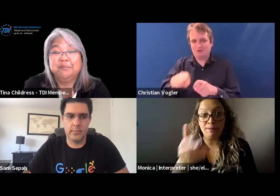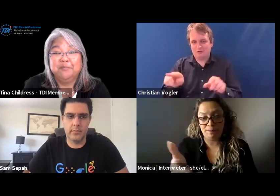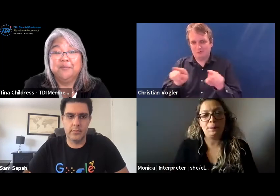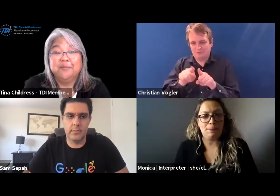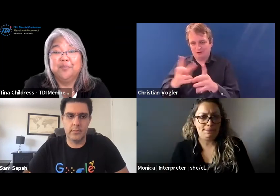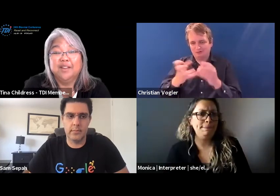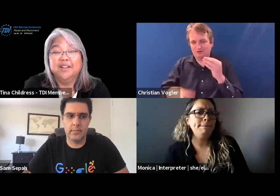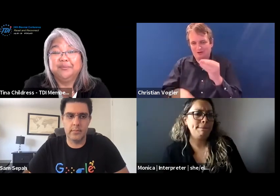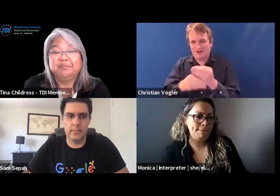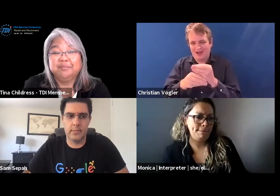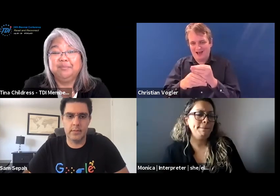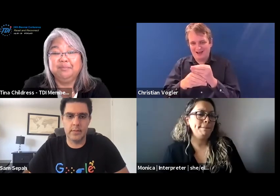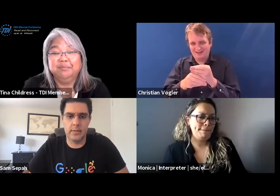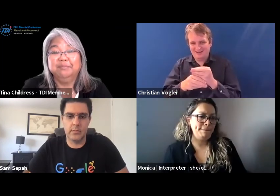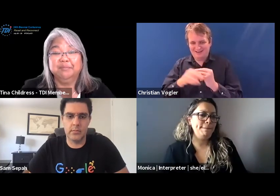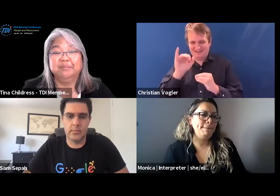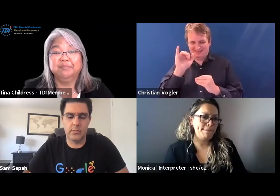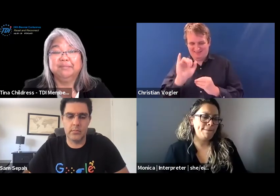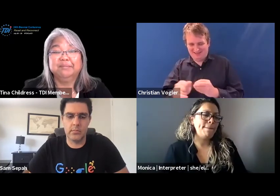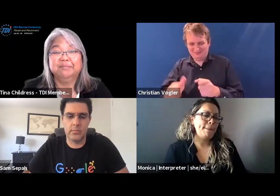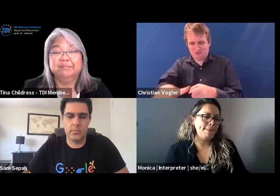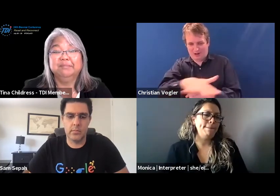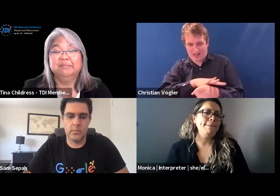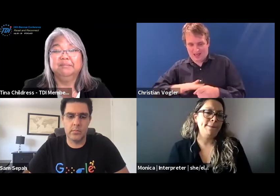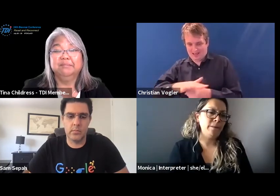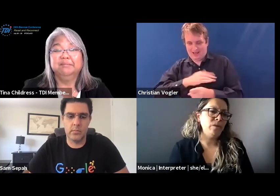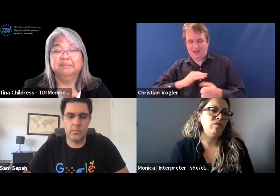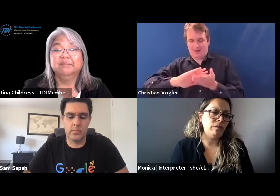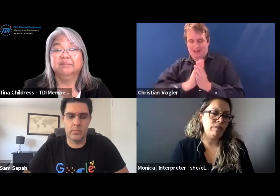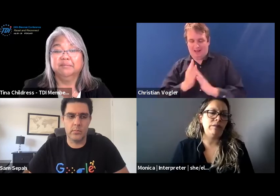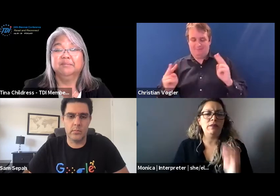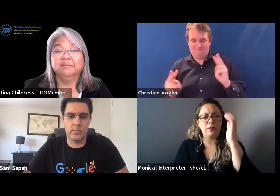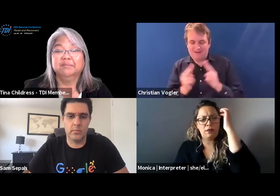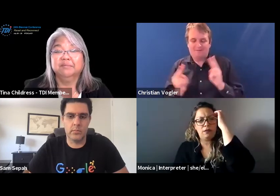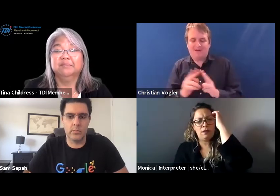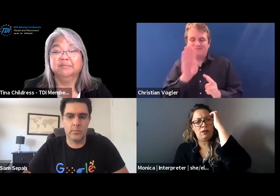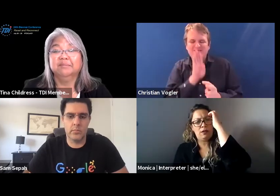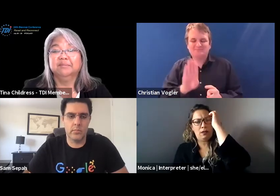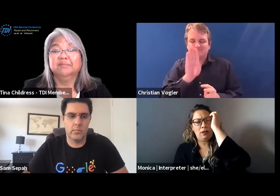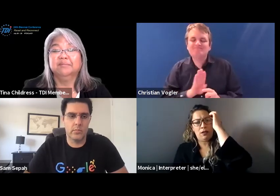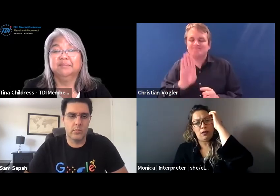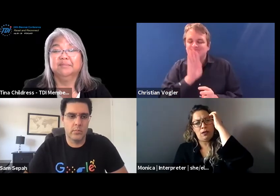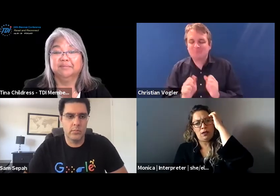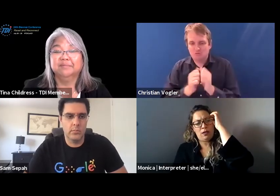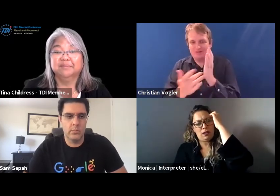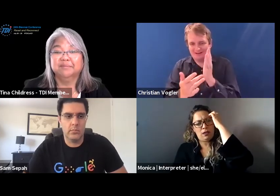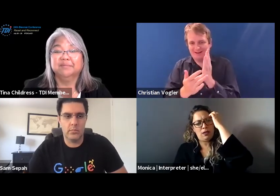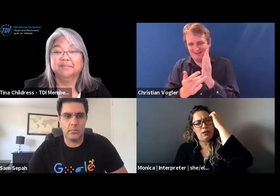Hi, Christian here. Yeah, I agree with you as well. I want to add that to the area where we become very, very frustrated